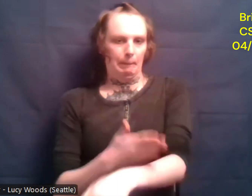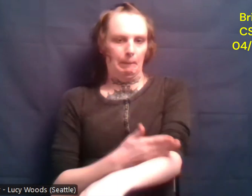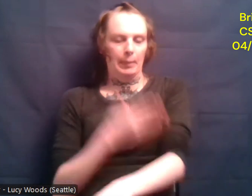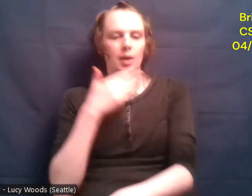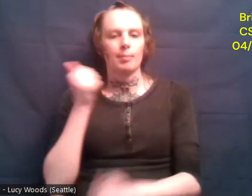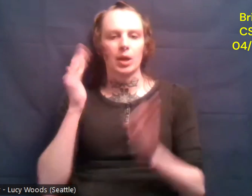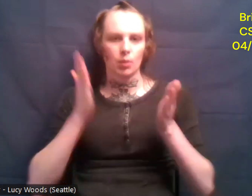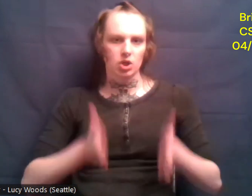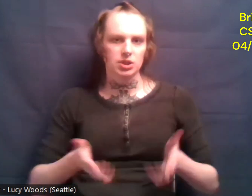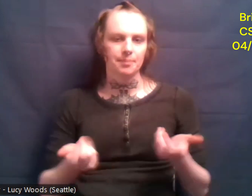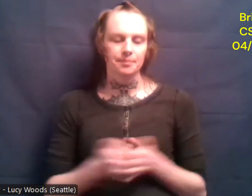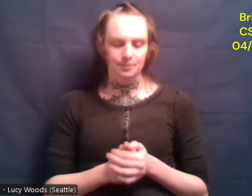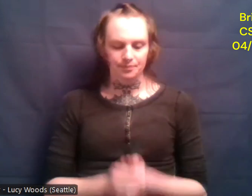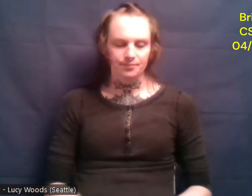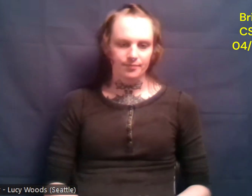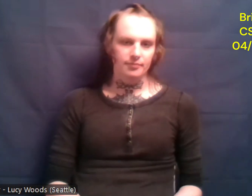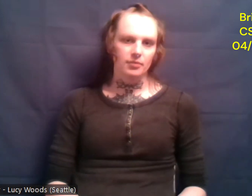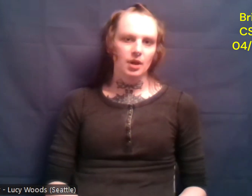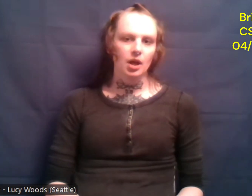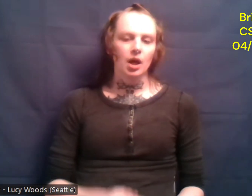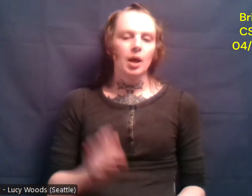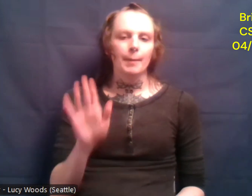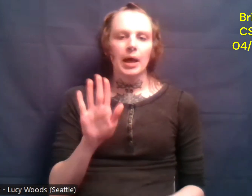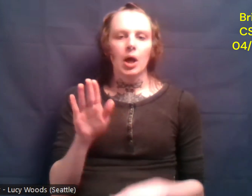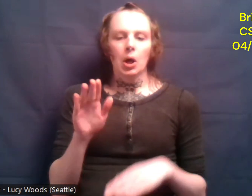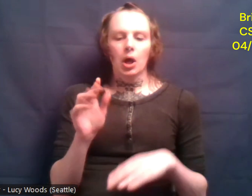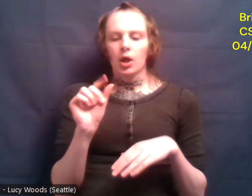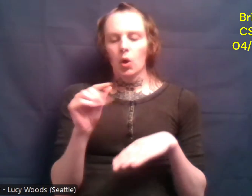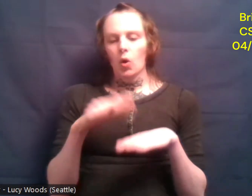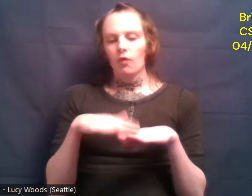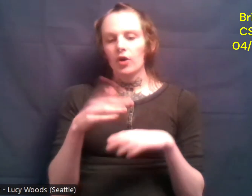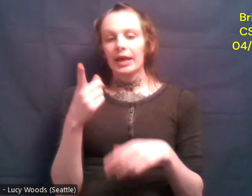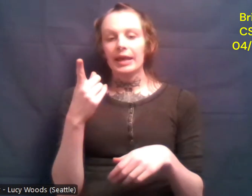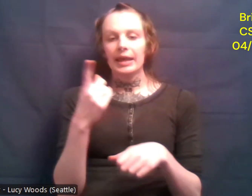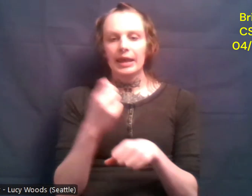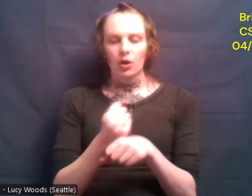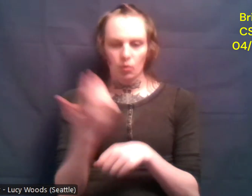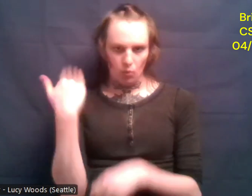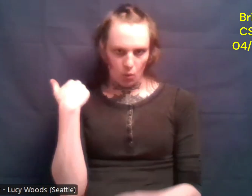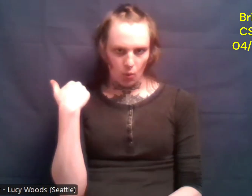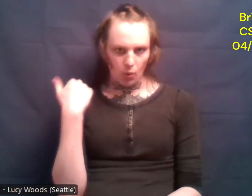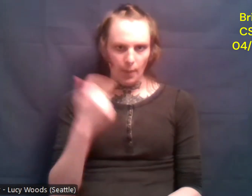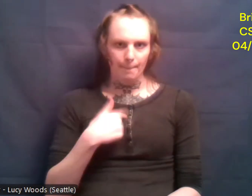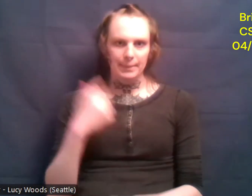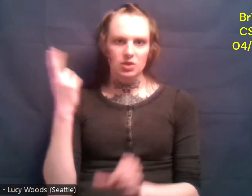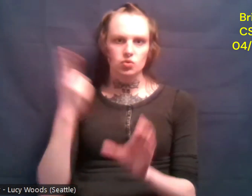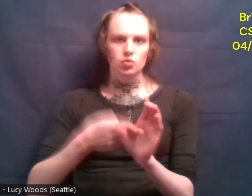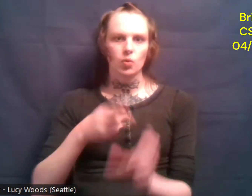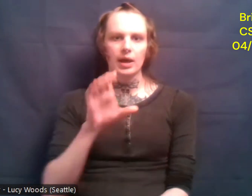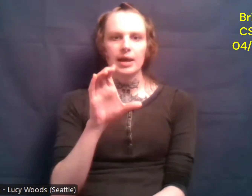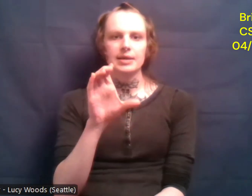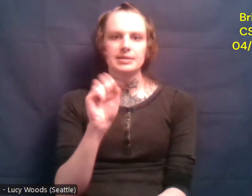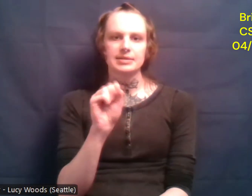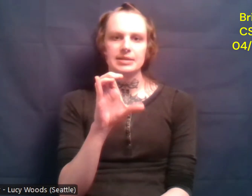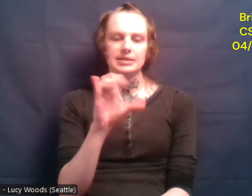little over a year ago, I joined CSCYPAA. One of my friends kept talking about